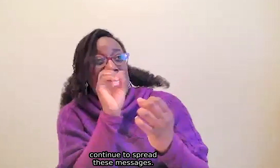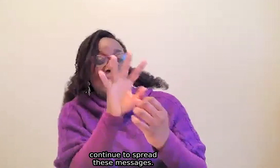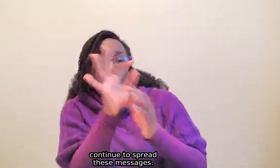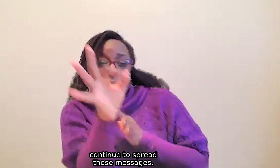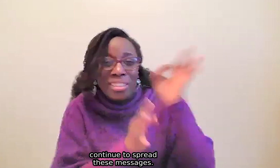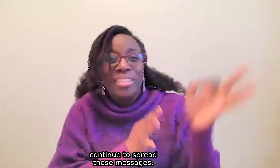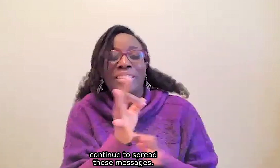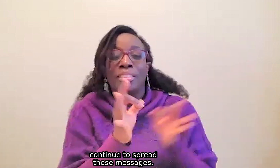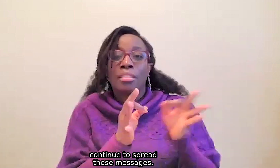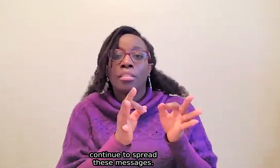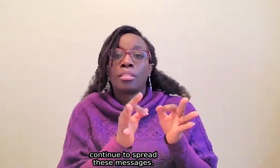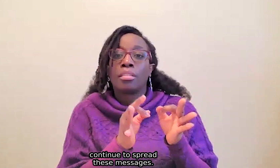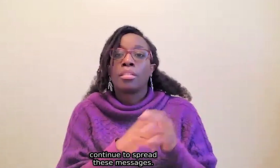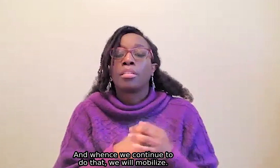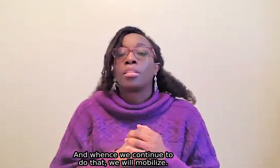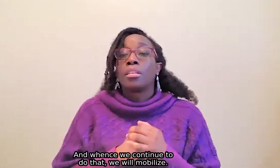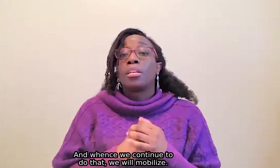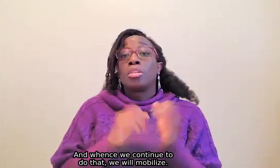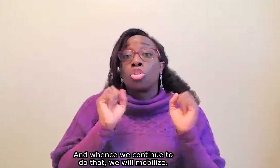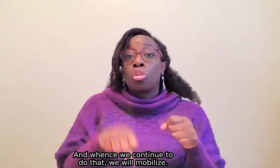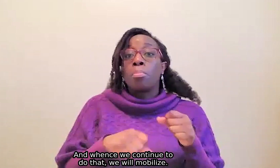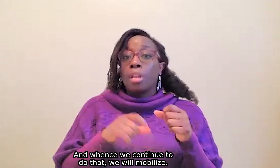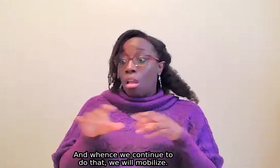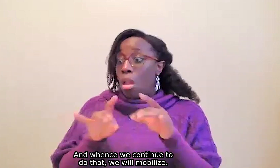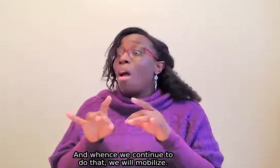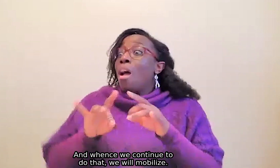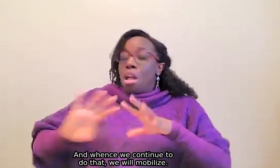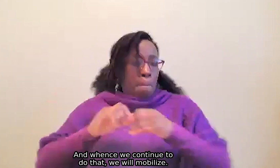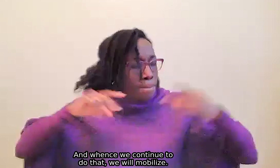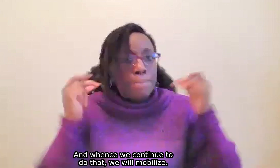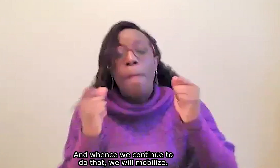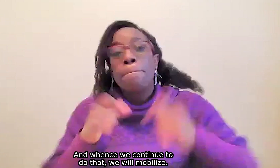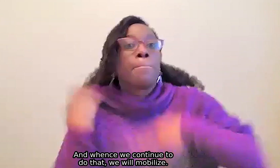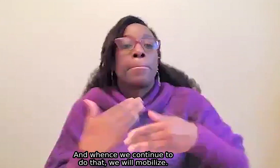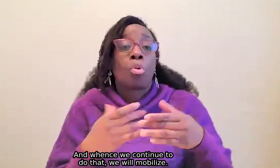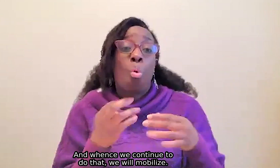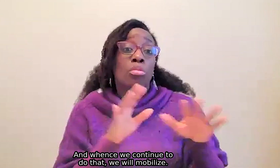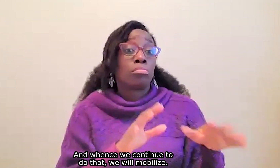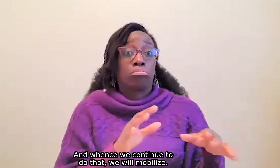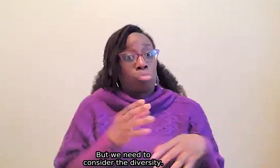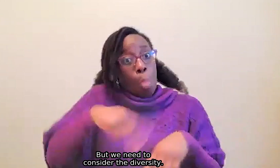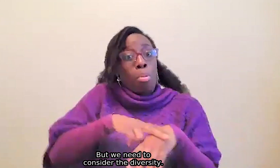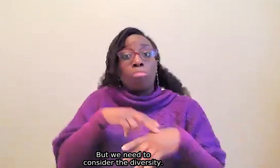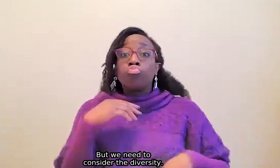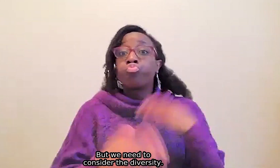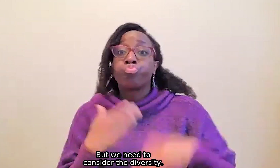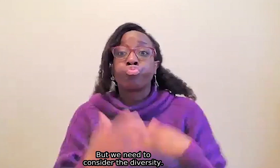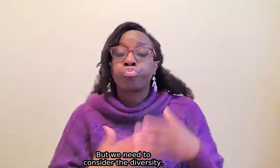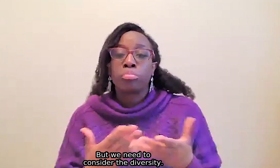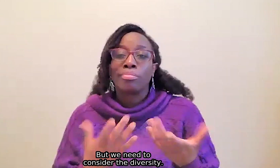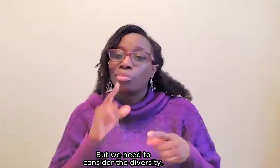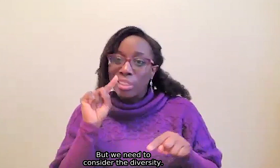to spread these messages. And once we continue to do that, we will mobilize, but we need